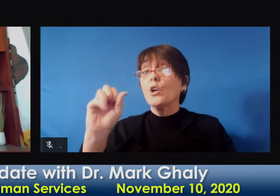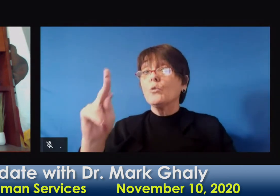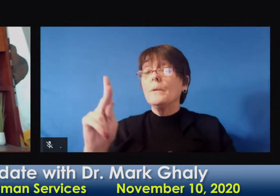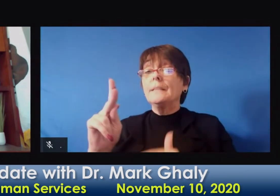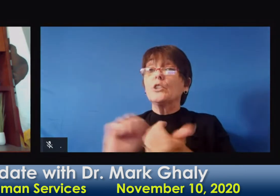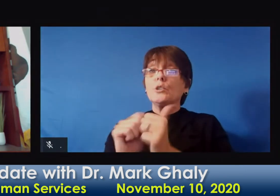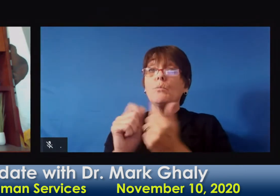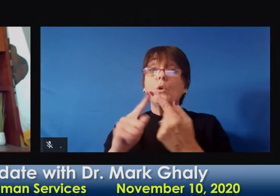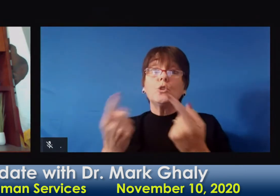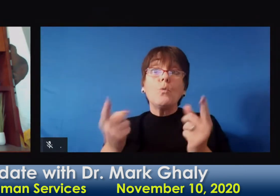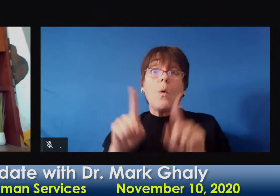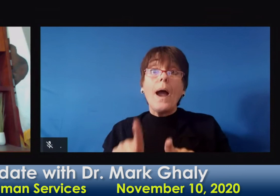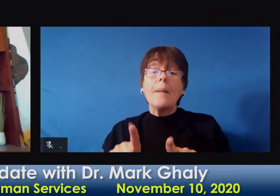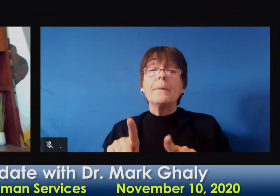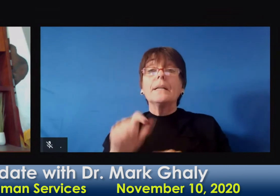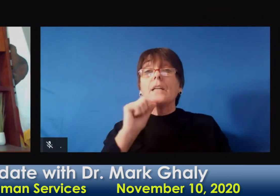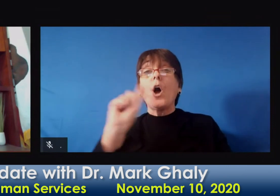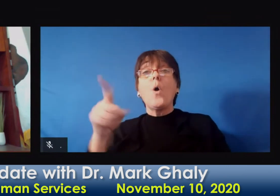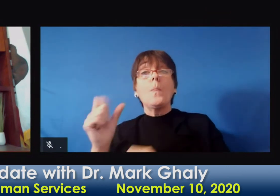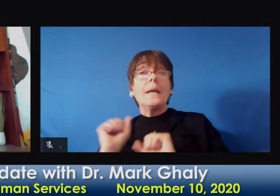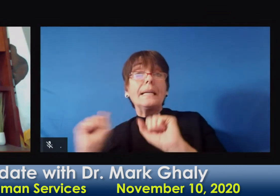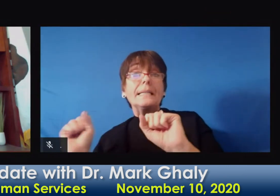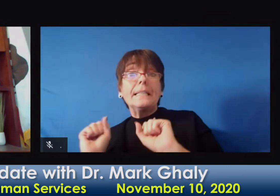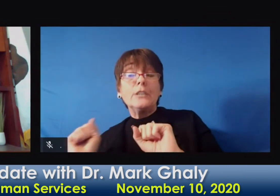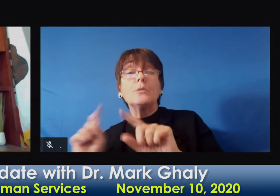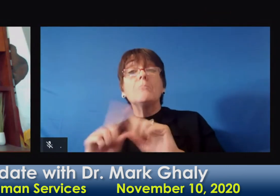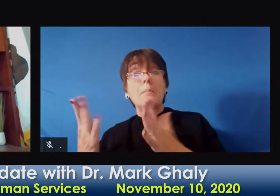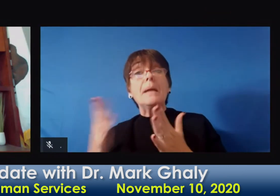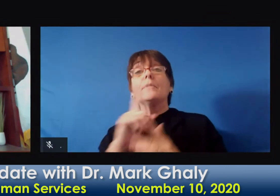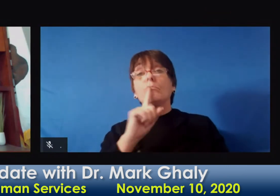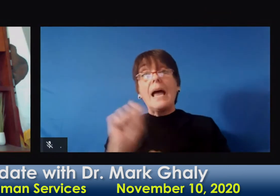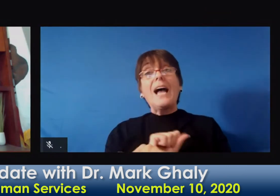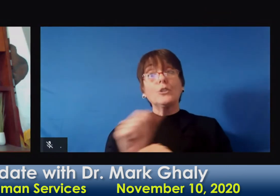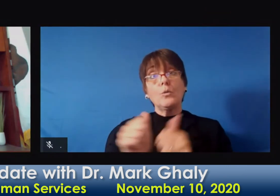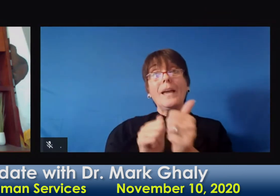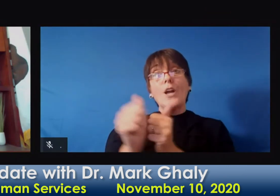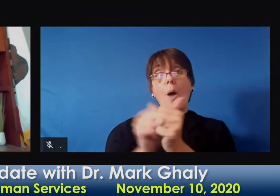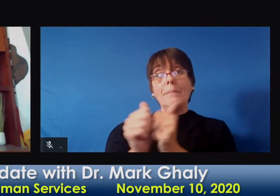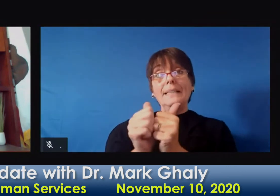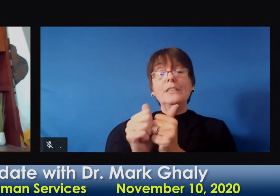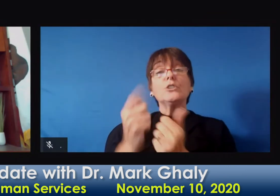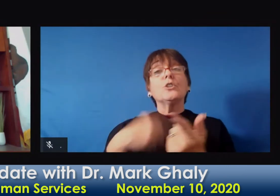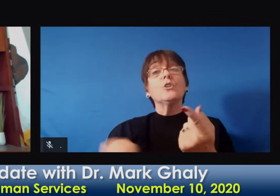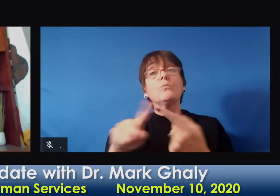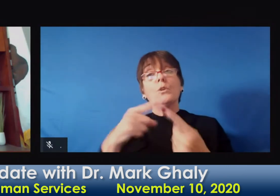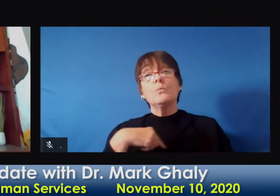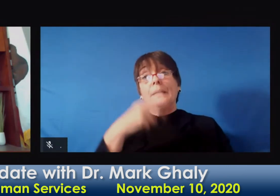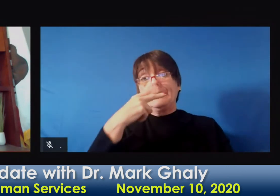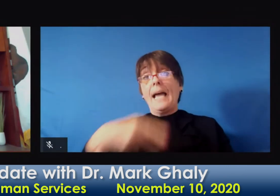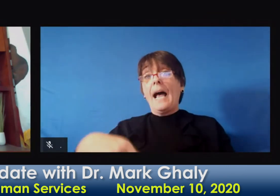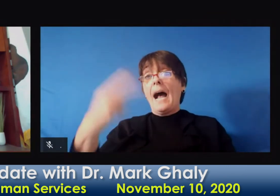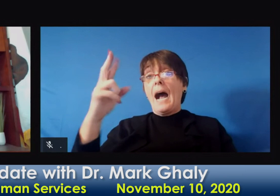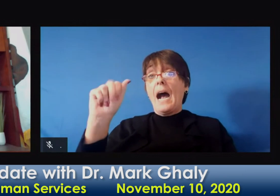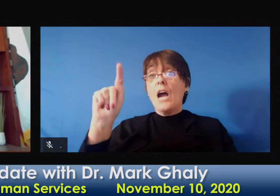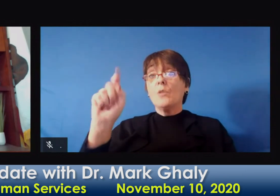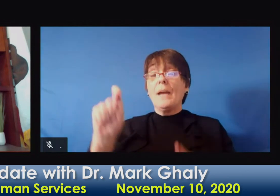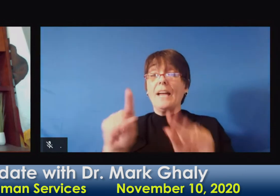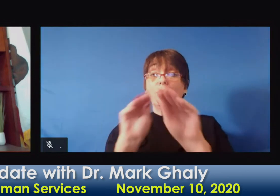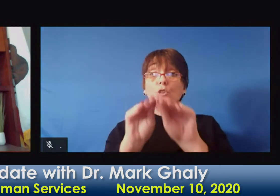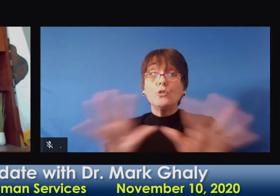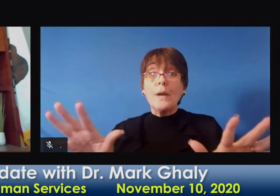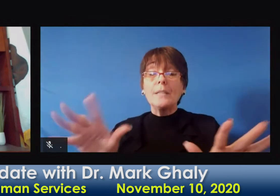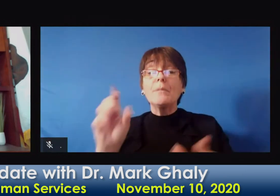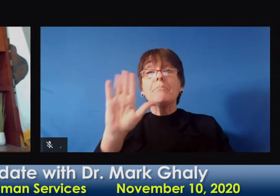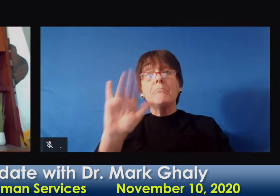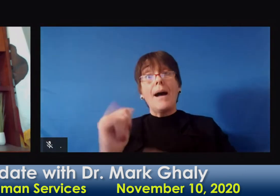occur, not just from the conditioning, but from the competition perspective. And when we're seeing high rates of transmission or